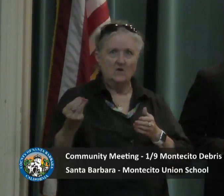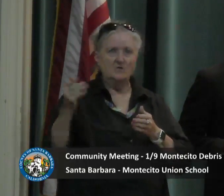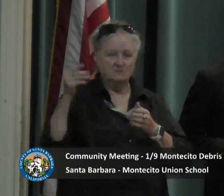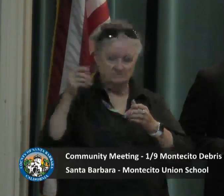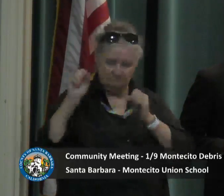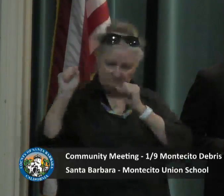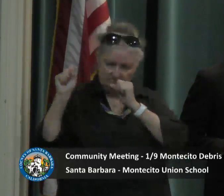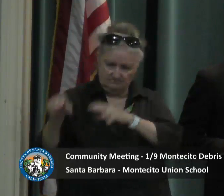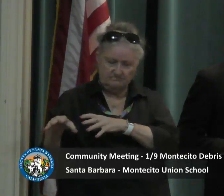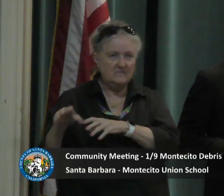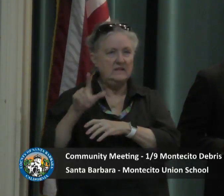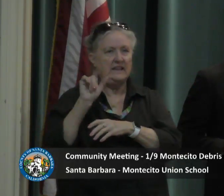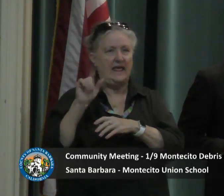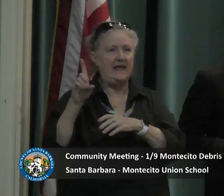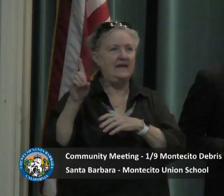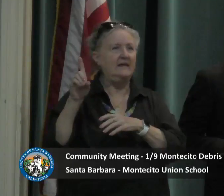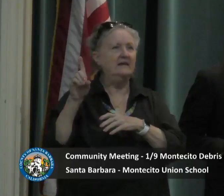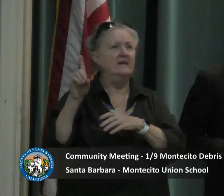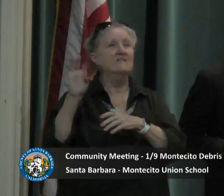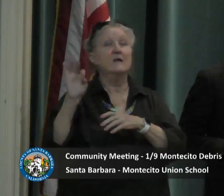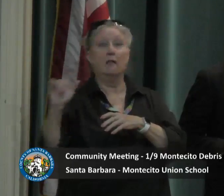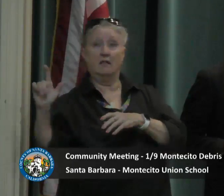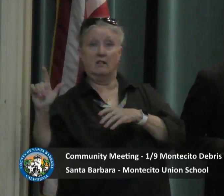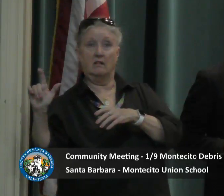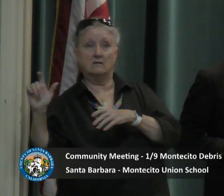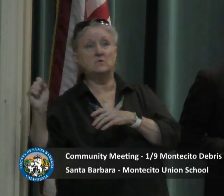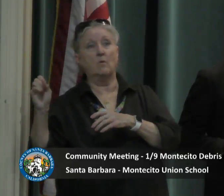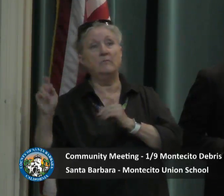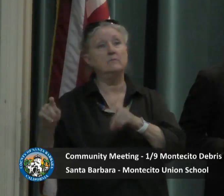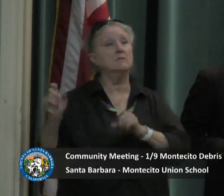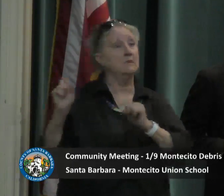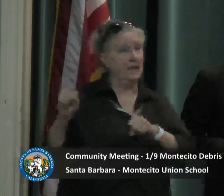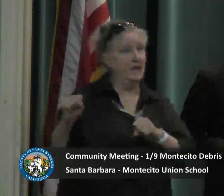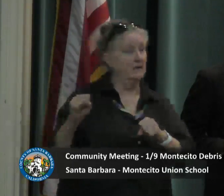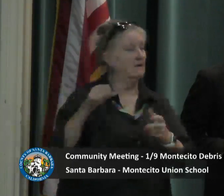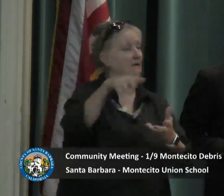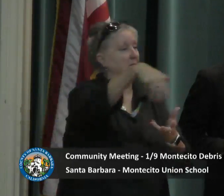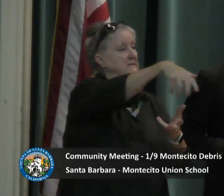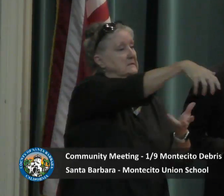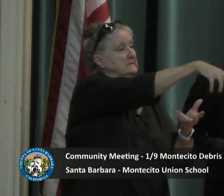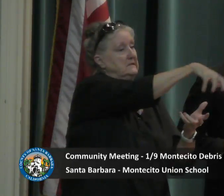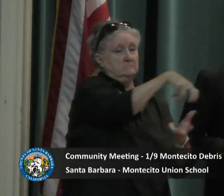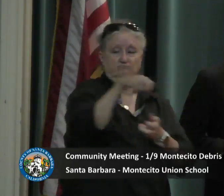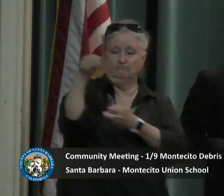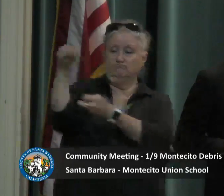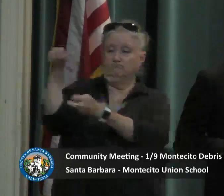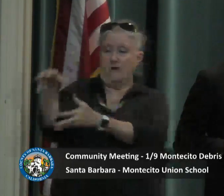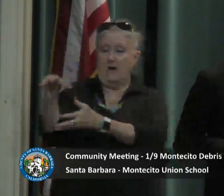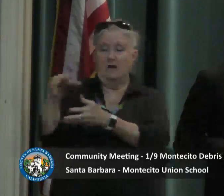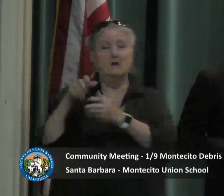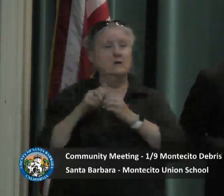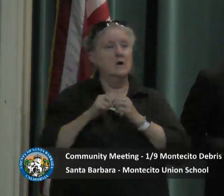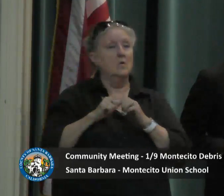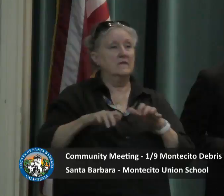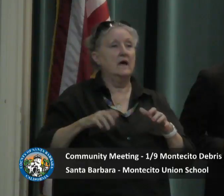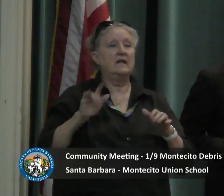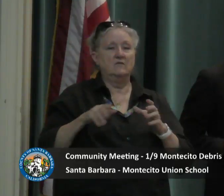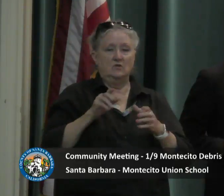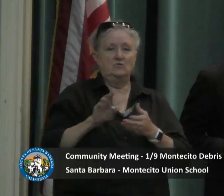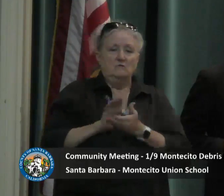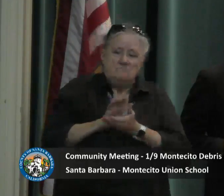that people in larger lots might be able to remove without